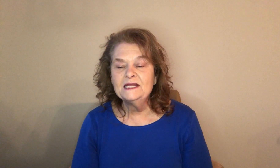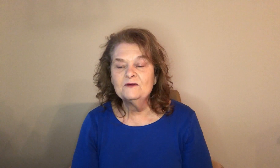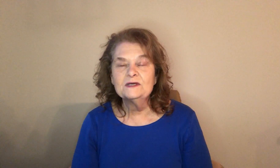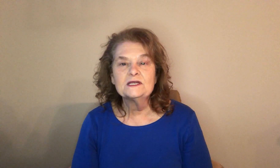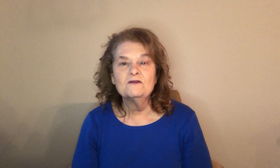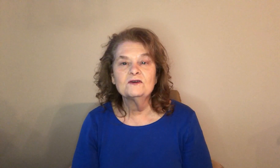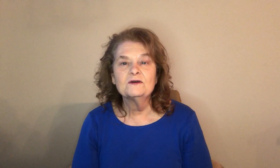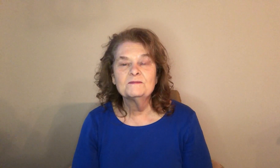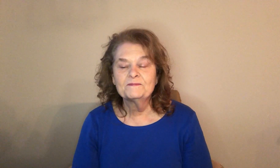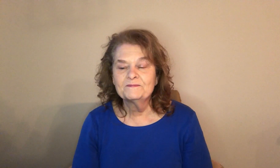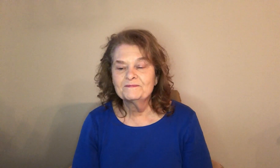was over.